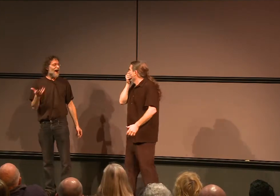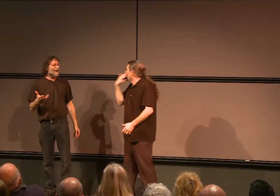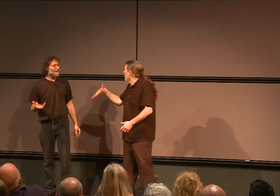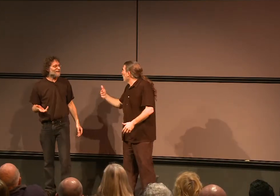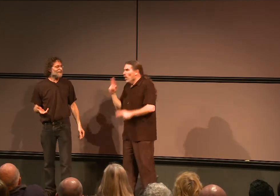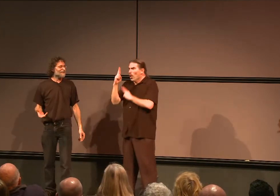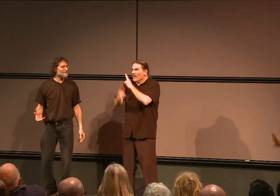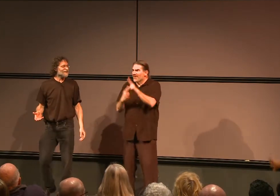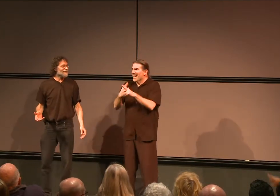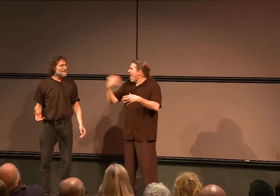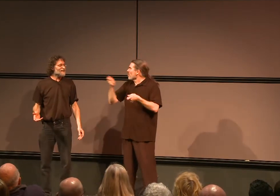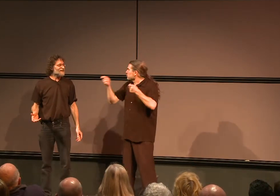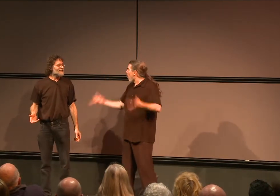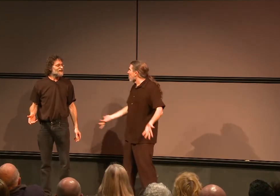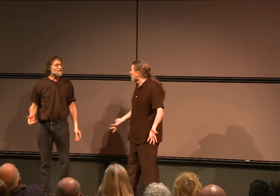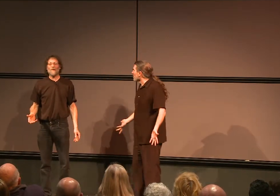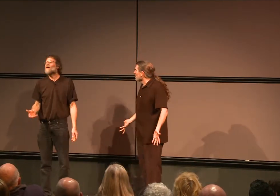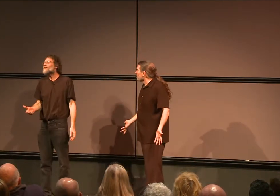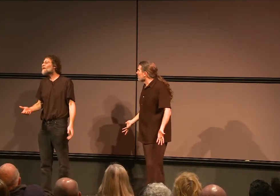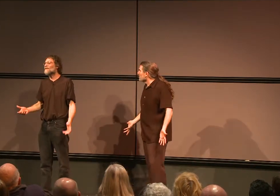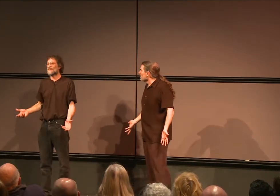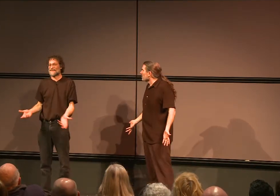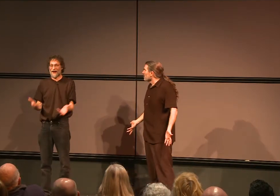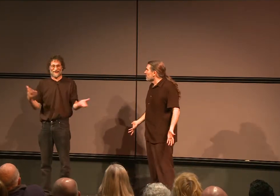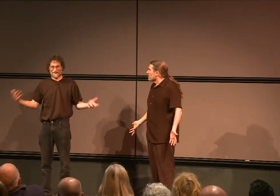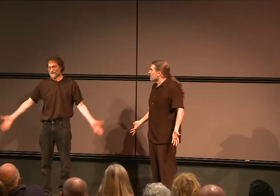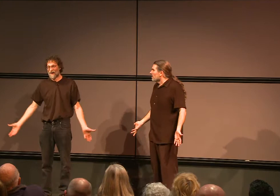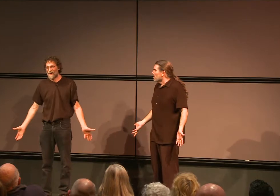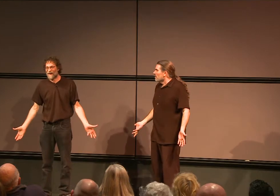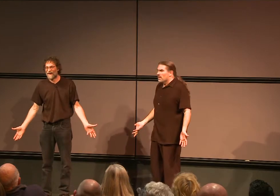Wow! The universe is out of control!